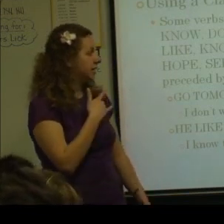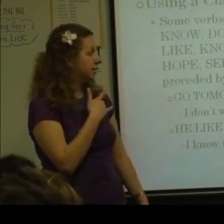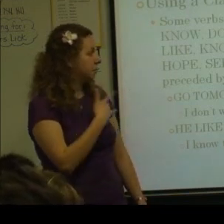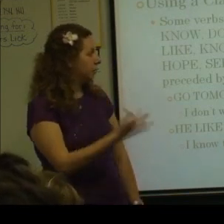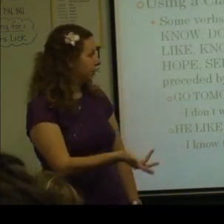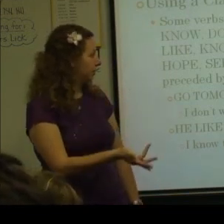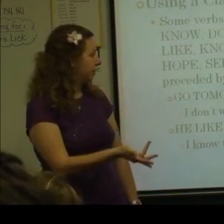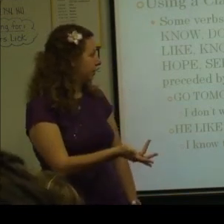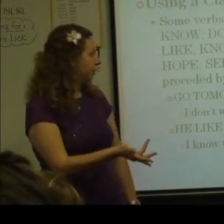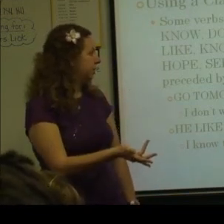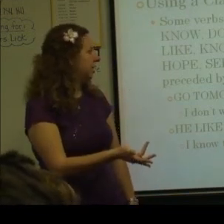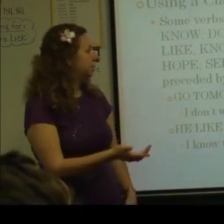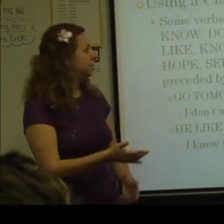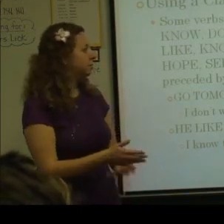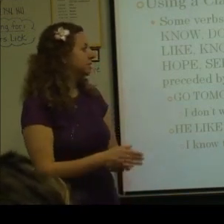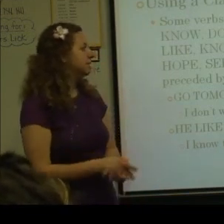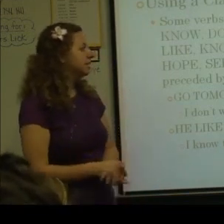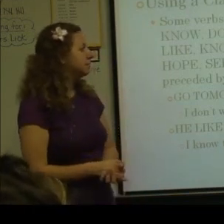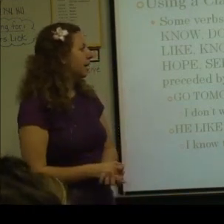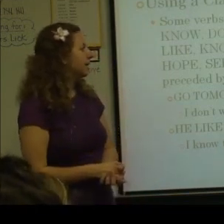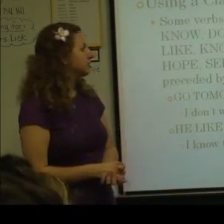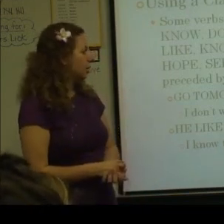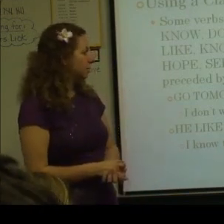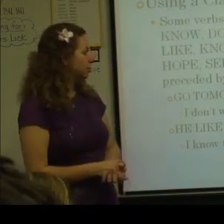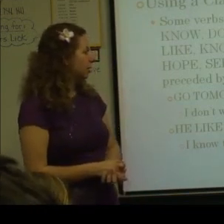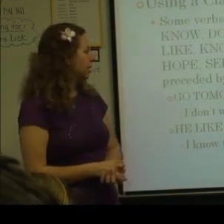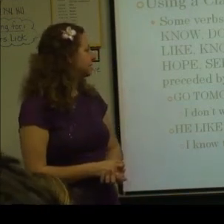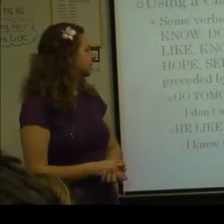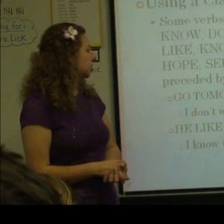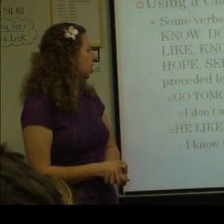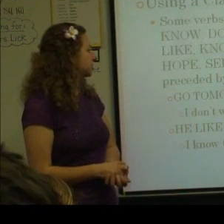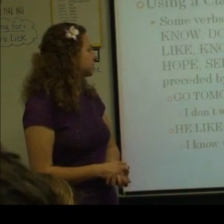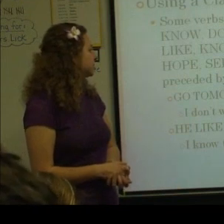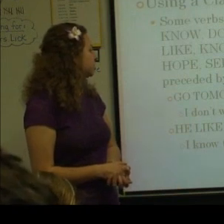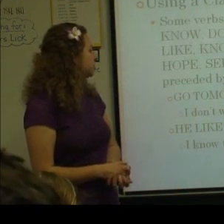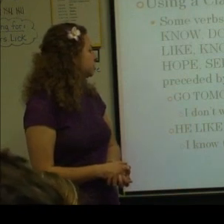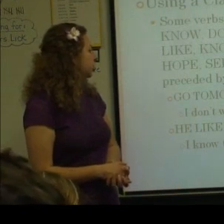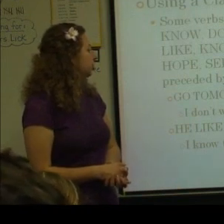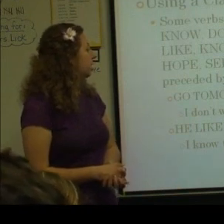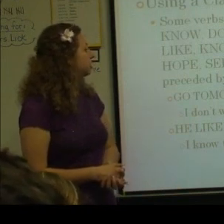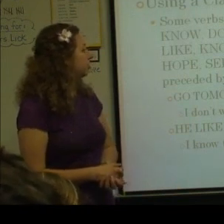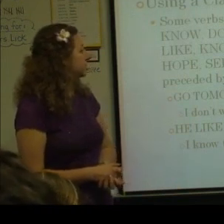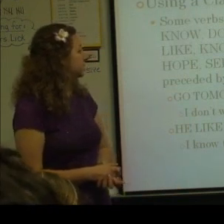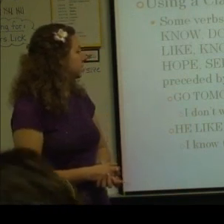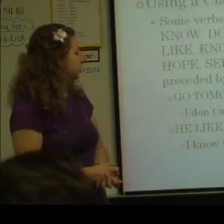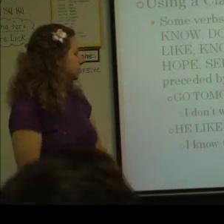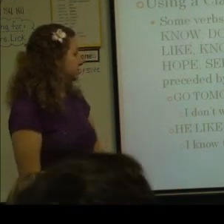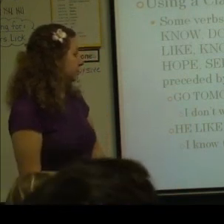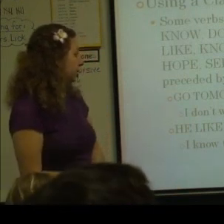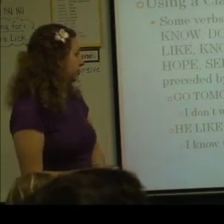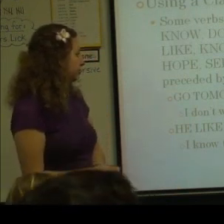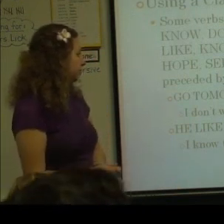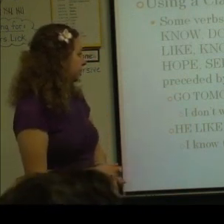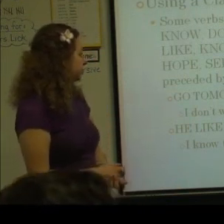tend, can be preceded by a topicalized clause. So, I don't want to leave tomorrow. Okay, so